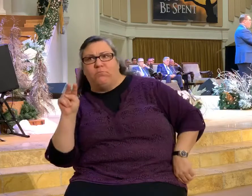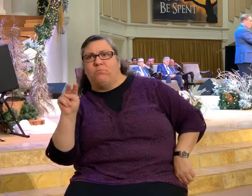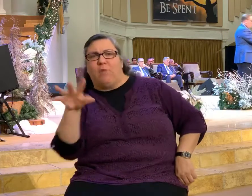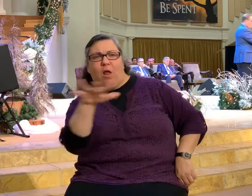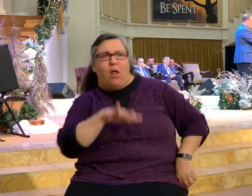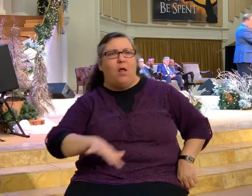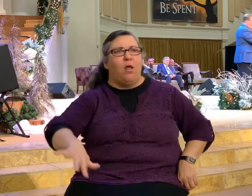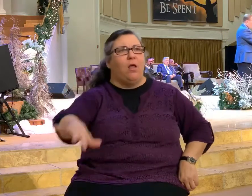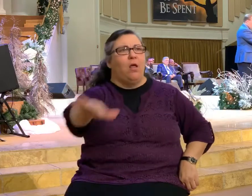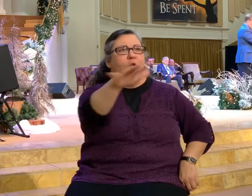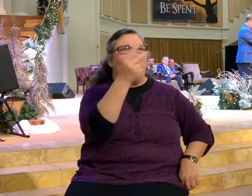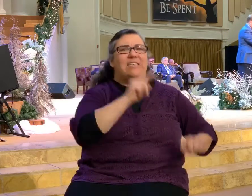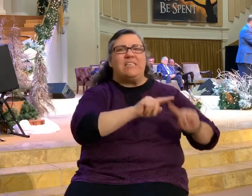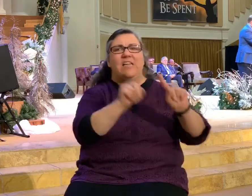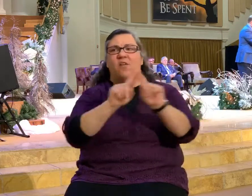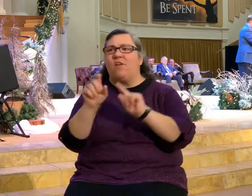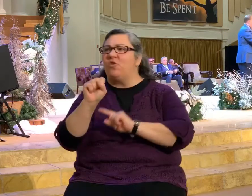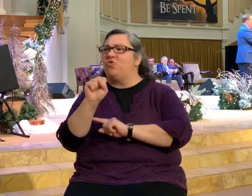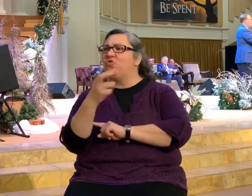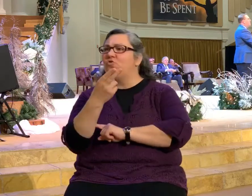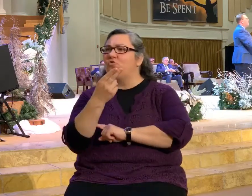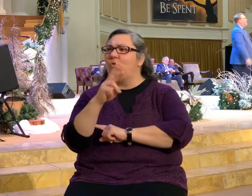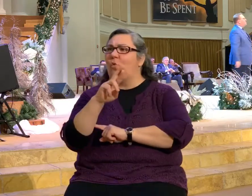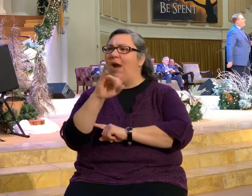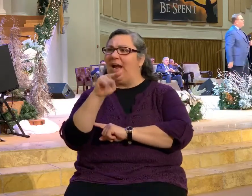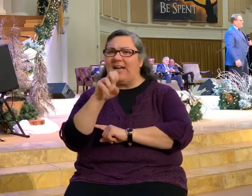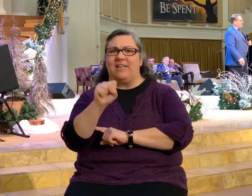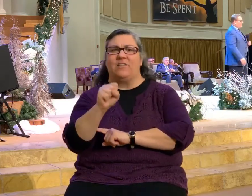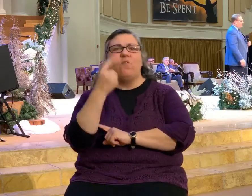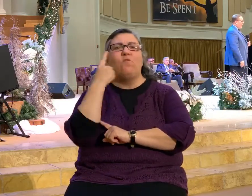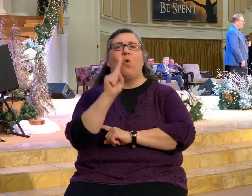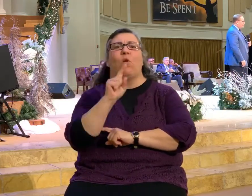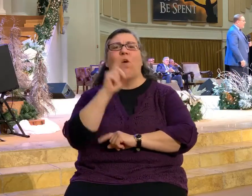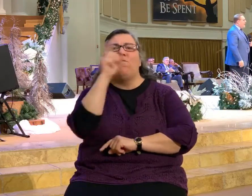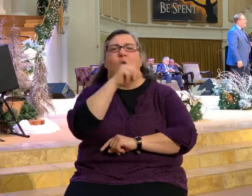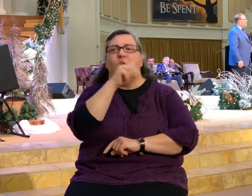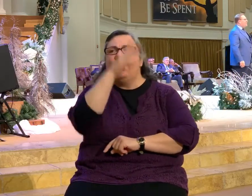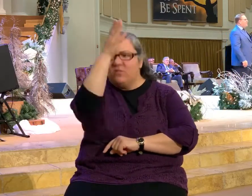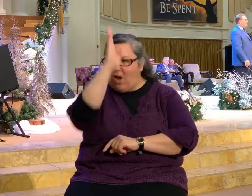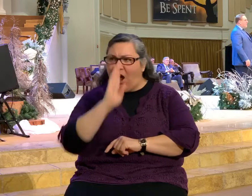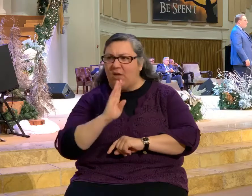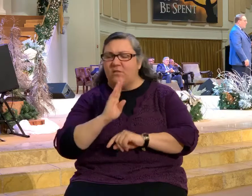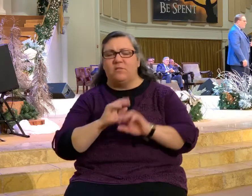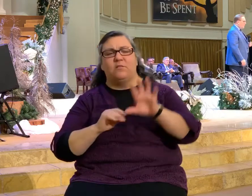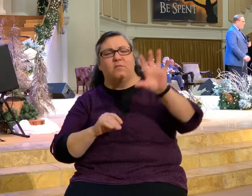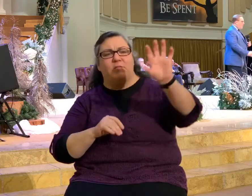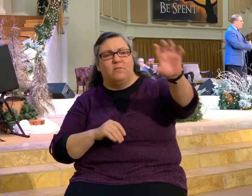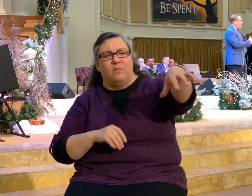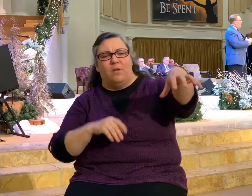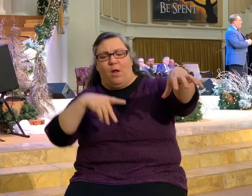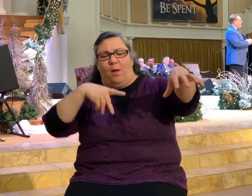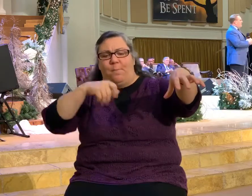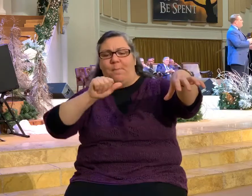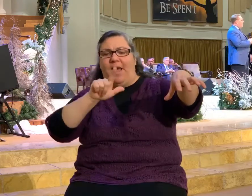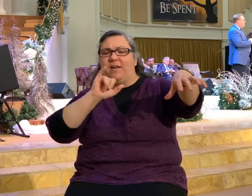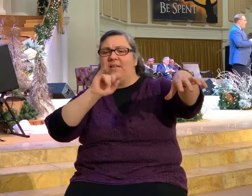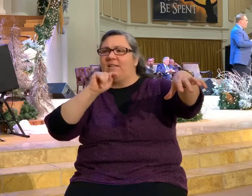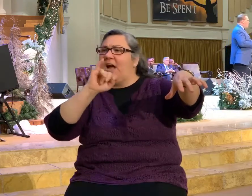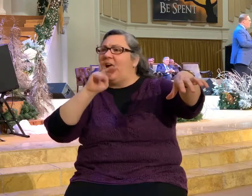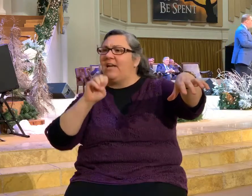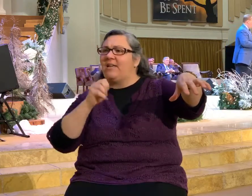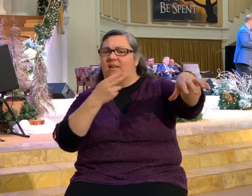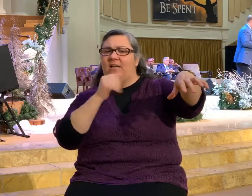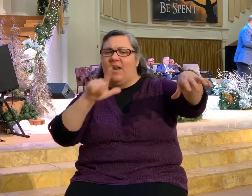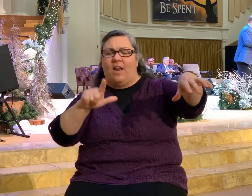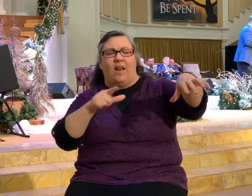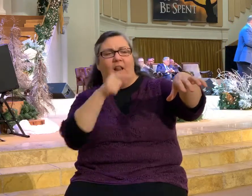shrines and altars of their false gods. Above it sits Palatine Hill, where the wealthy elite that